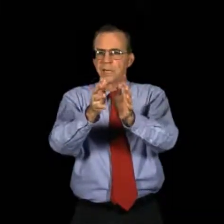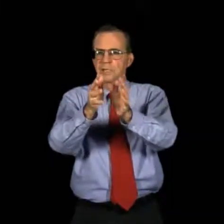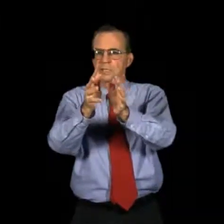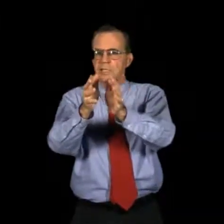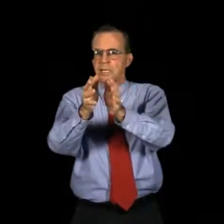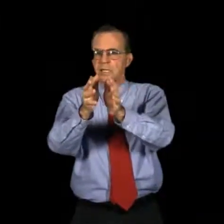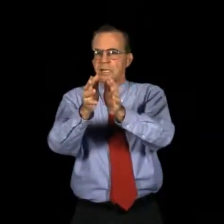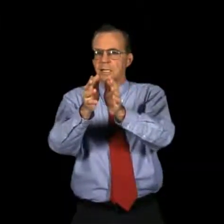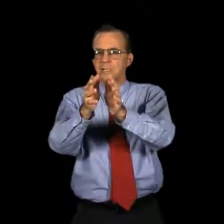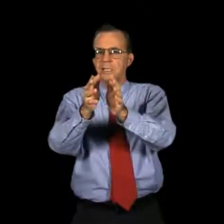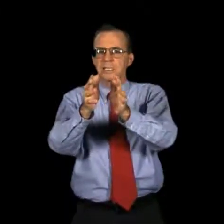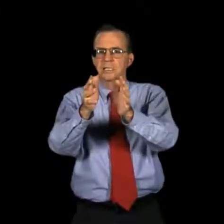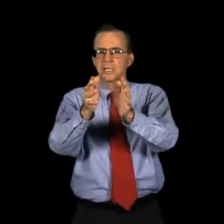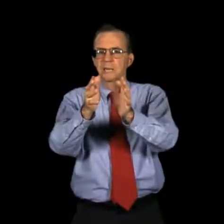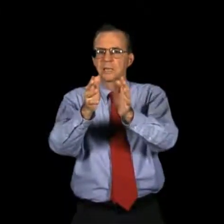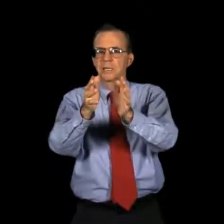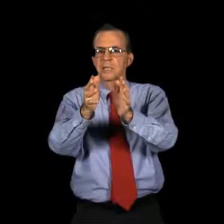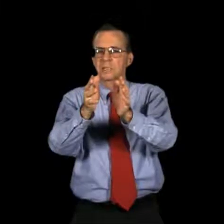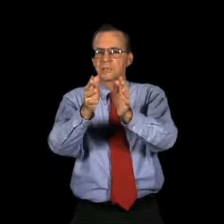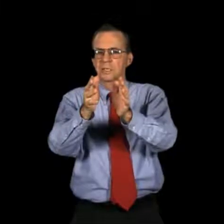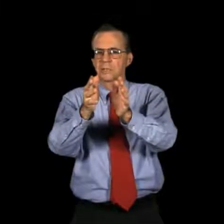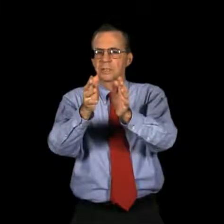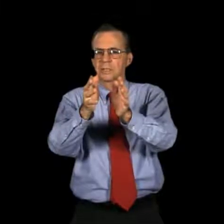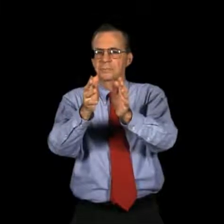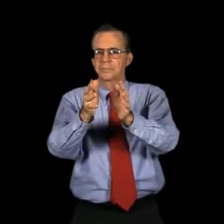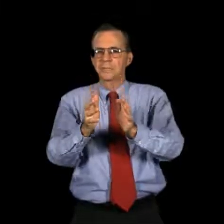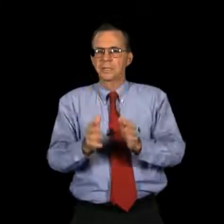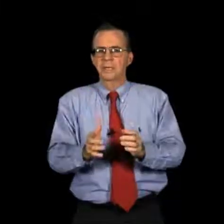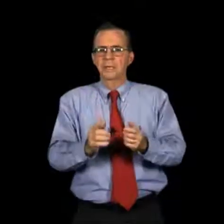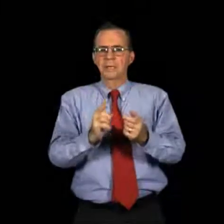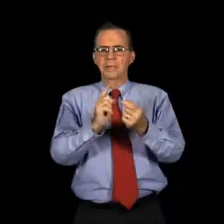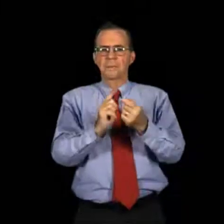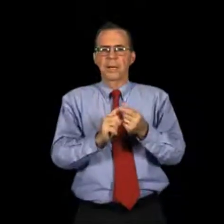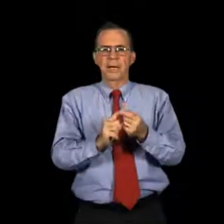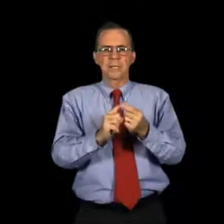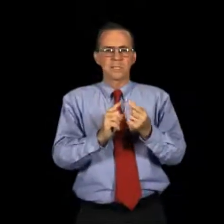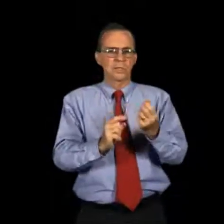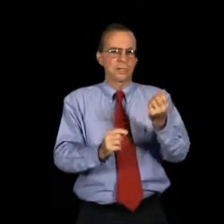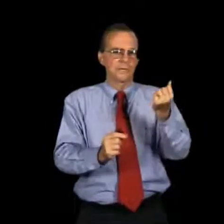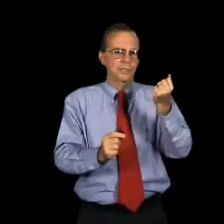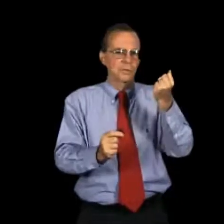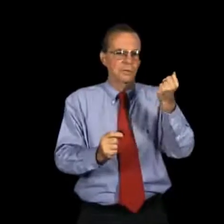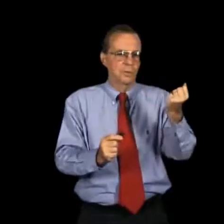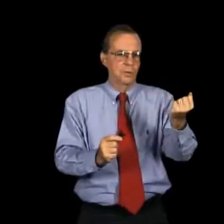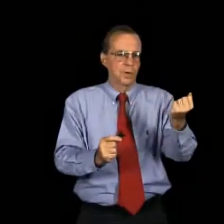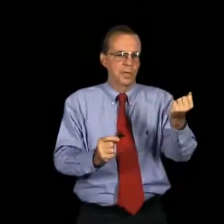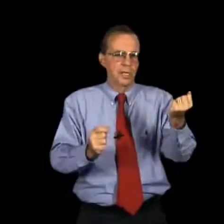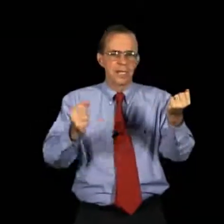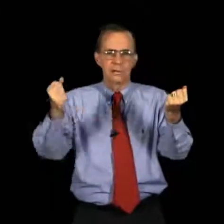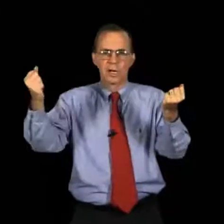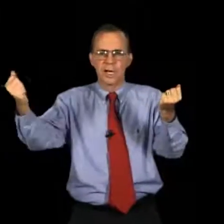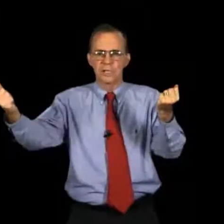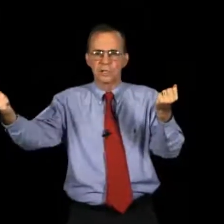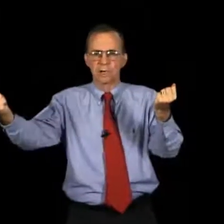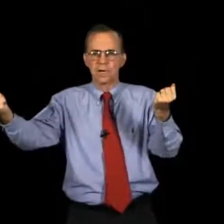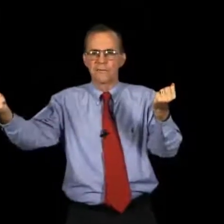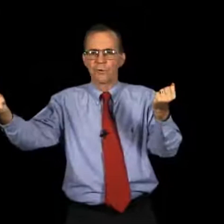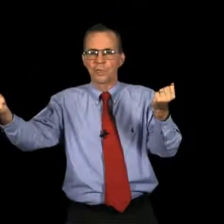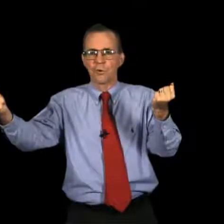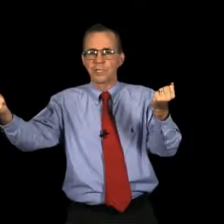$30 to $10 is the same thing as 3 to 1. The pot is offering you 3 to 1, and your odds are 4.2